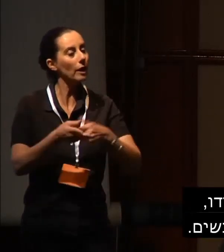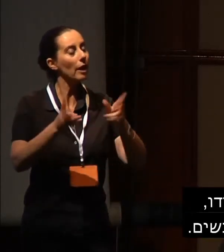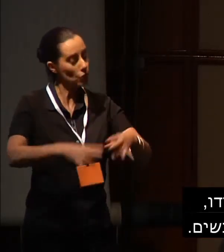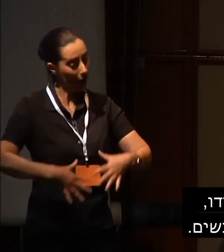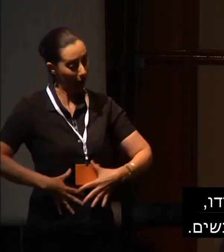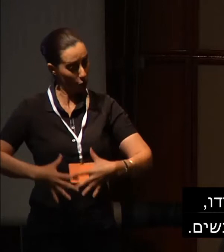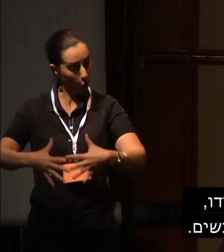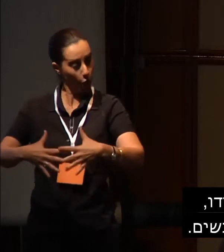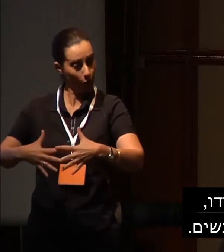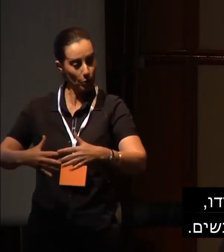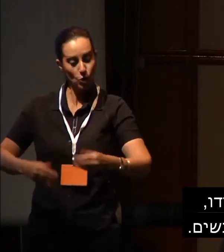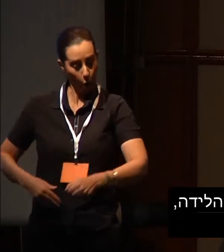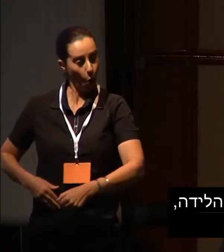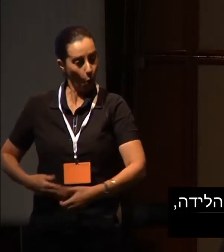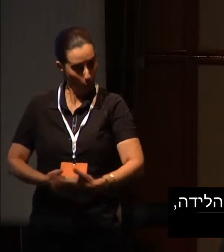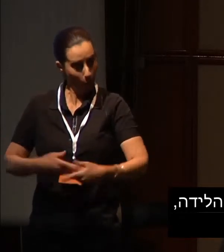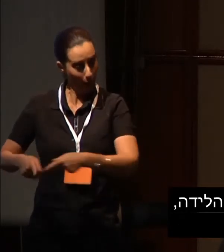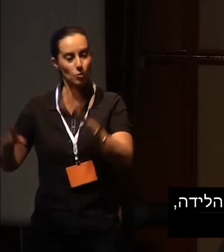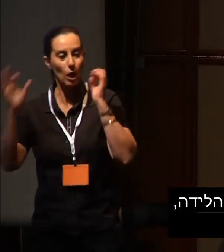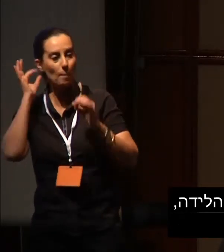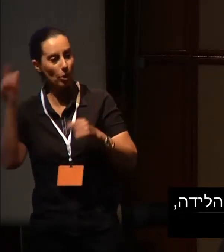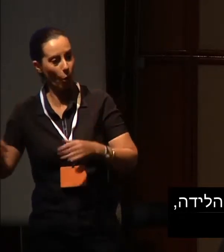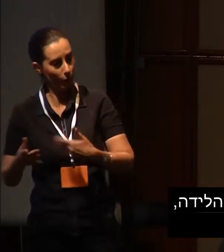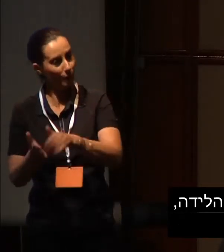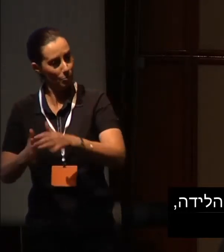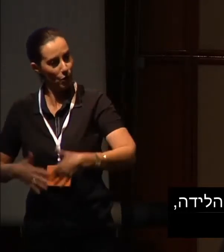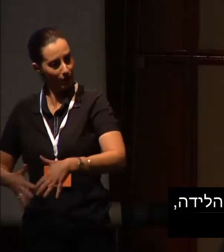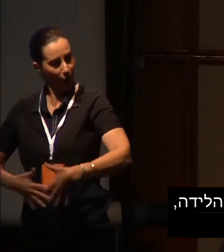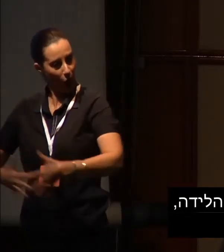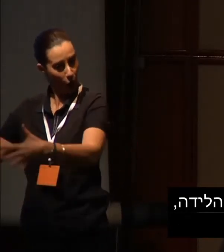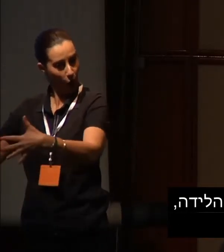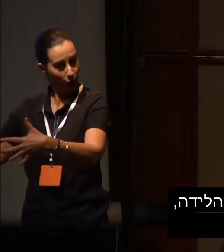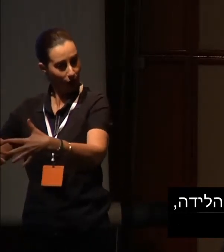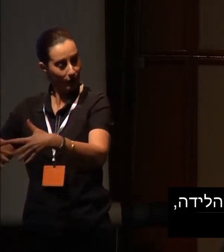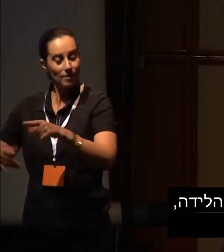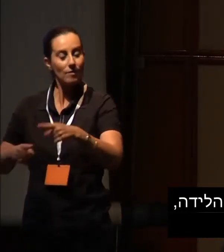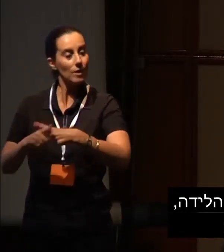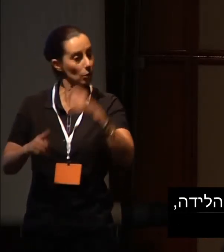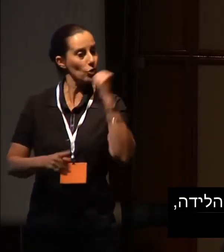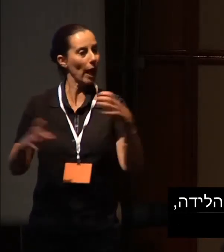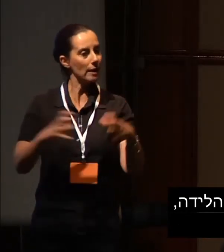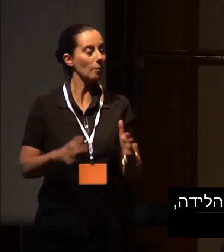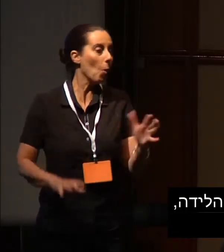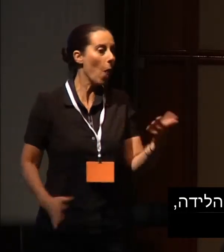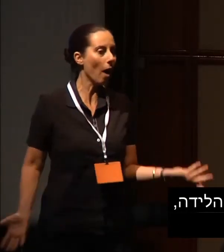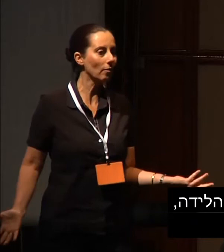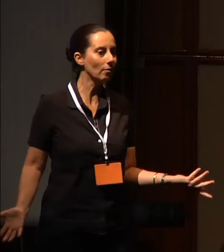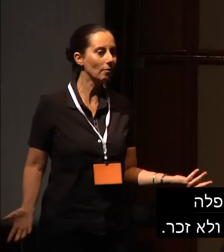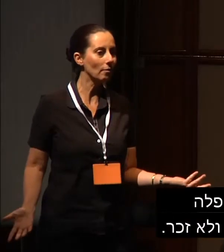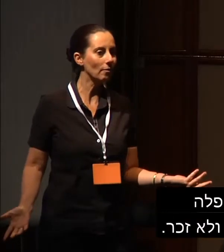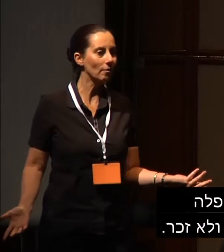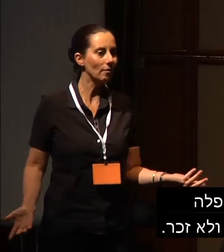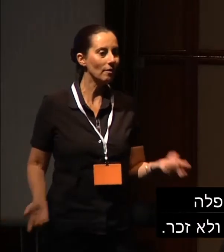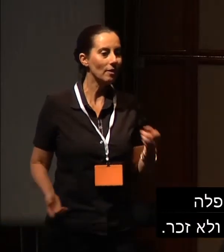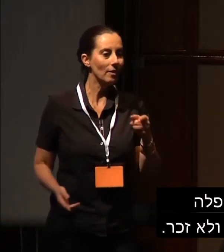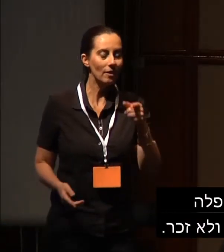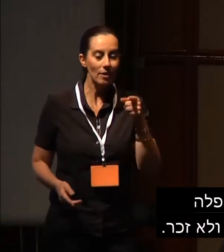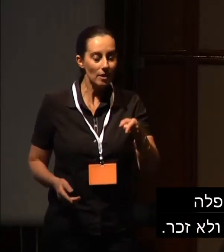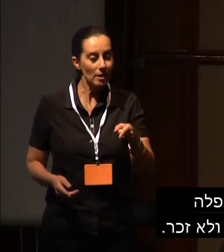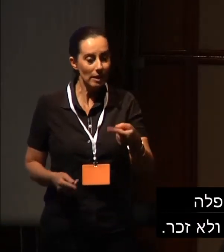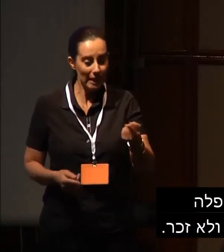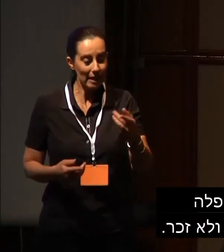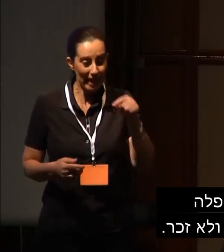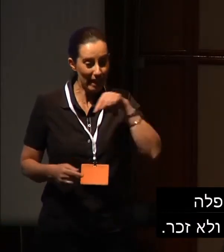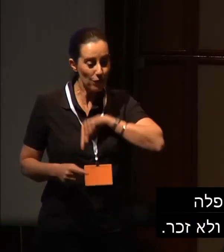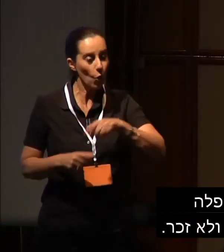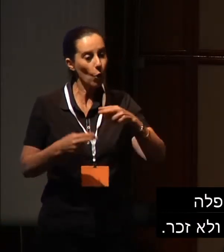like India, we talk about femicides. So if there's like prenatal screening, many people actually still like choose to